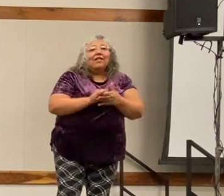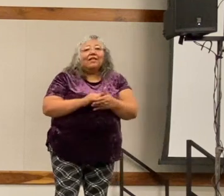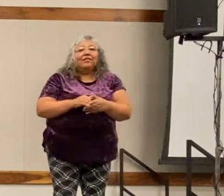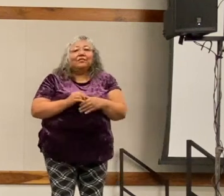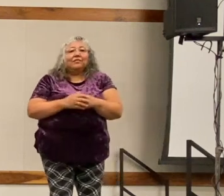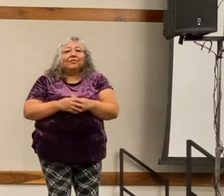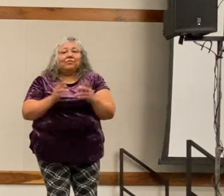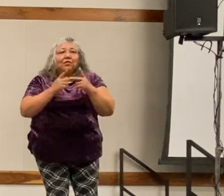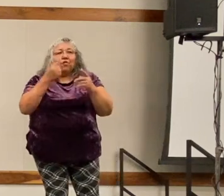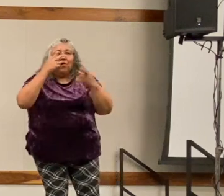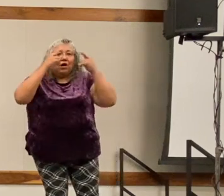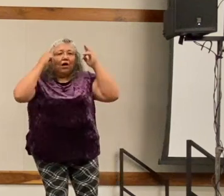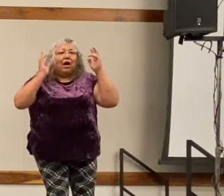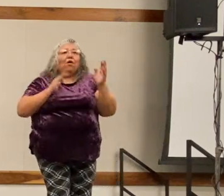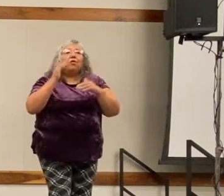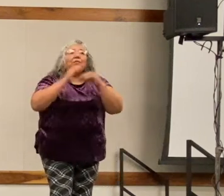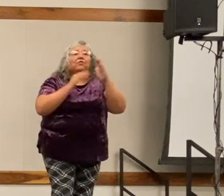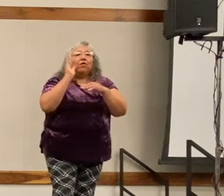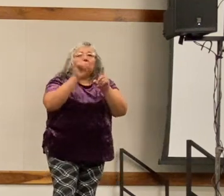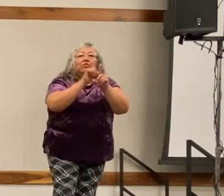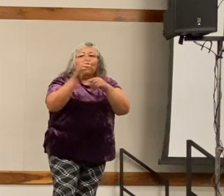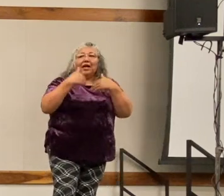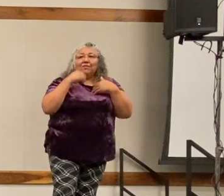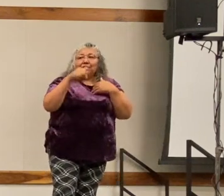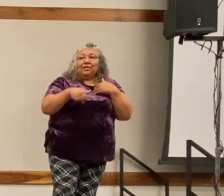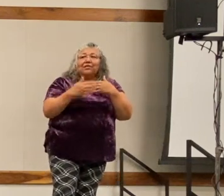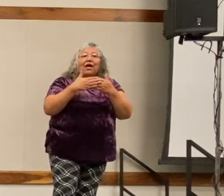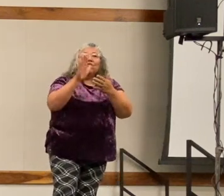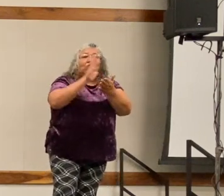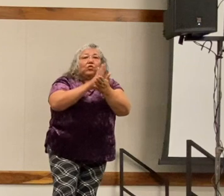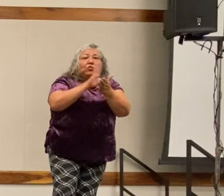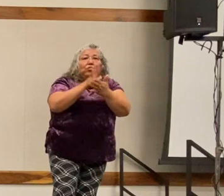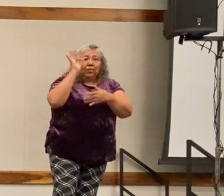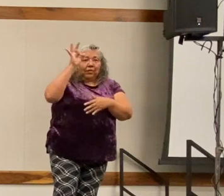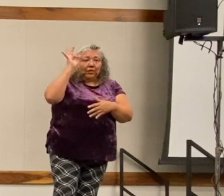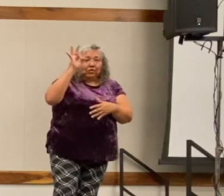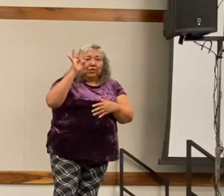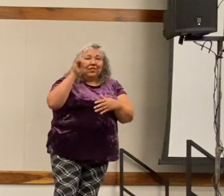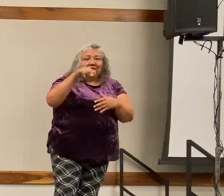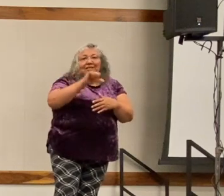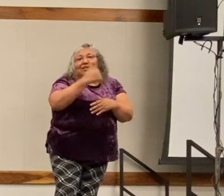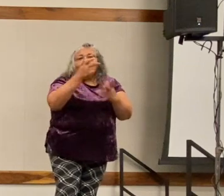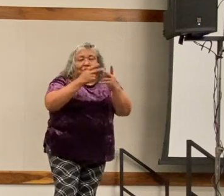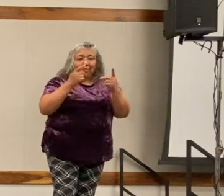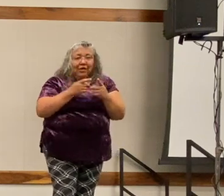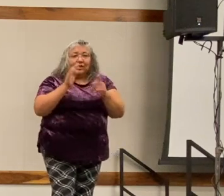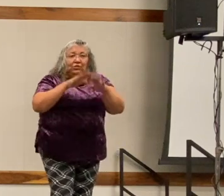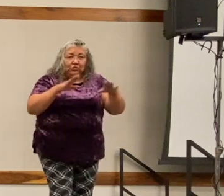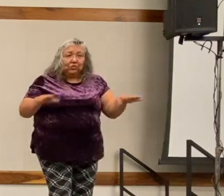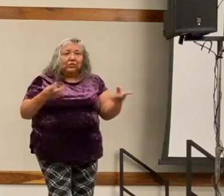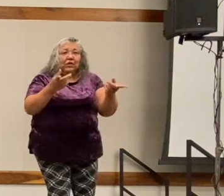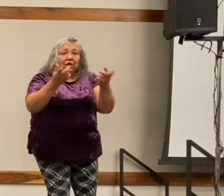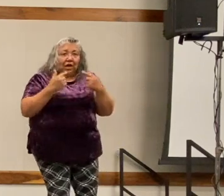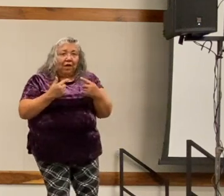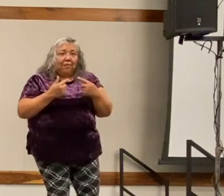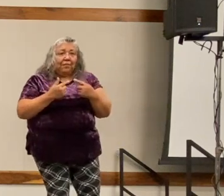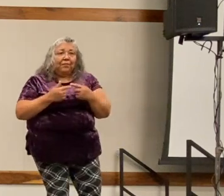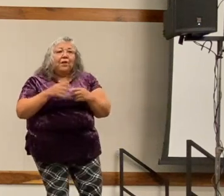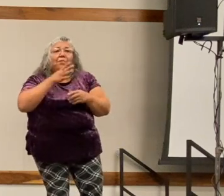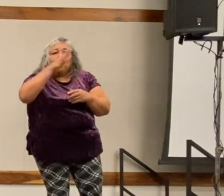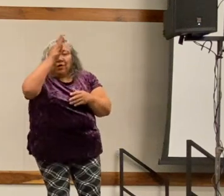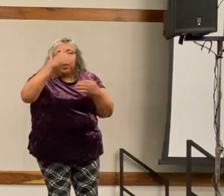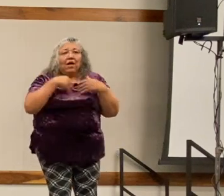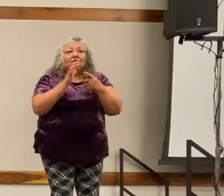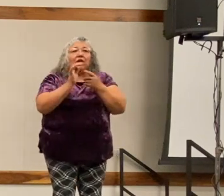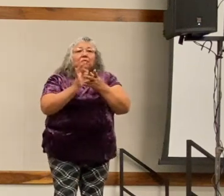okay? Listen, our building will also have this, after school ministries, right? It's another place where kids can come and parents have